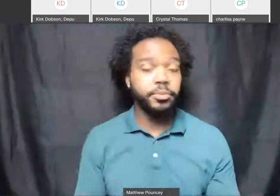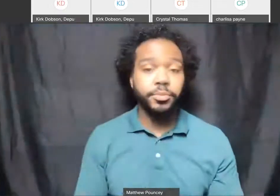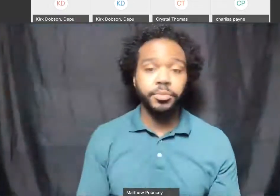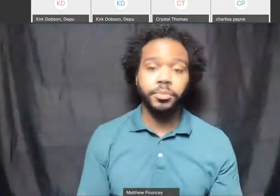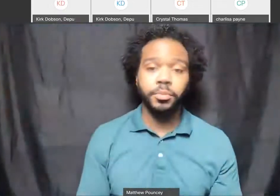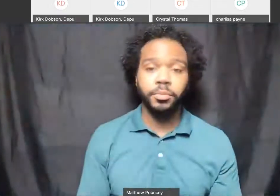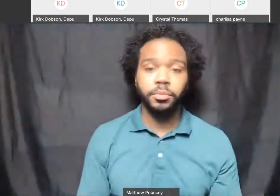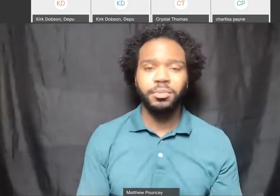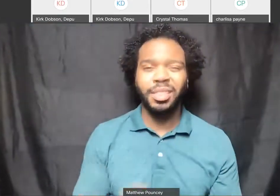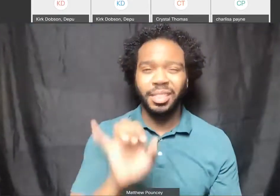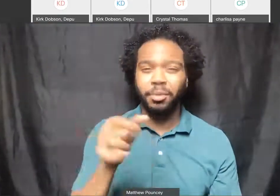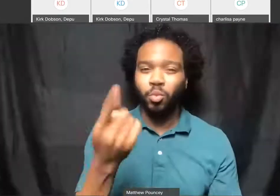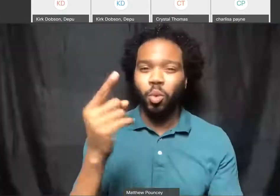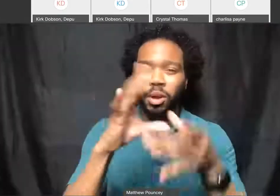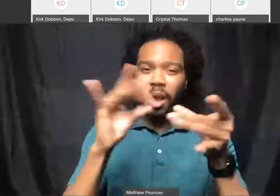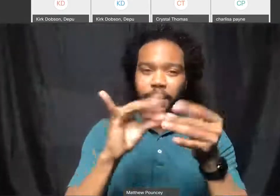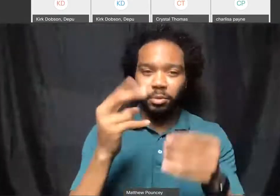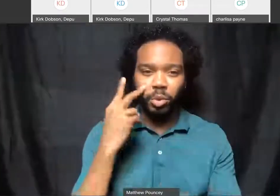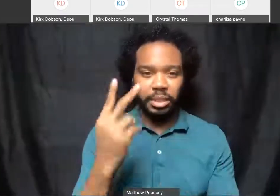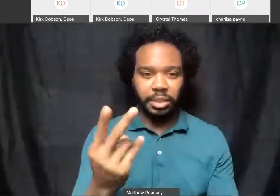That was one comment.